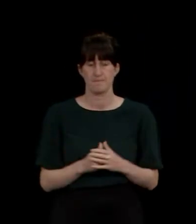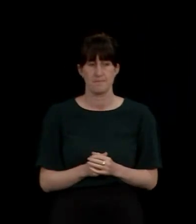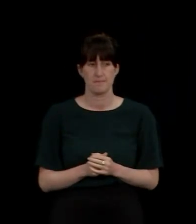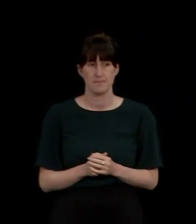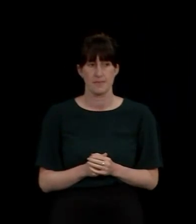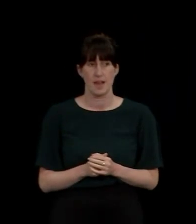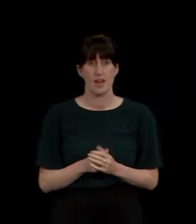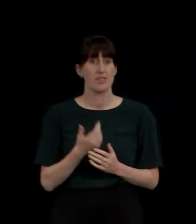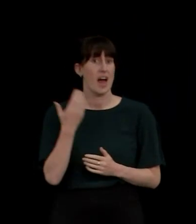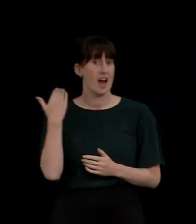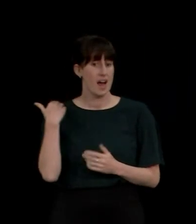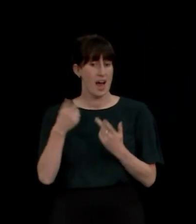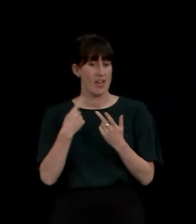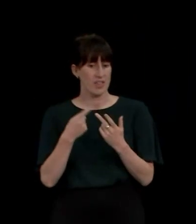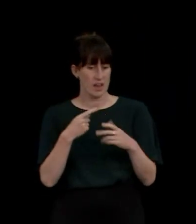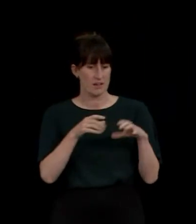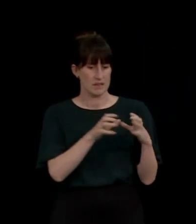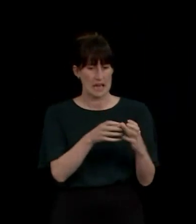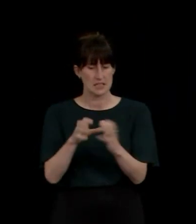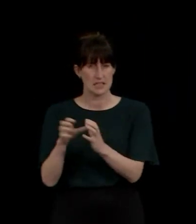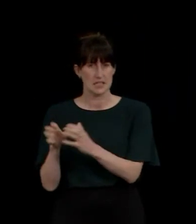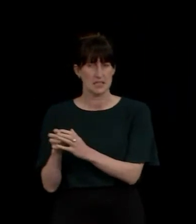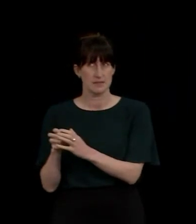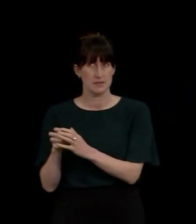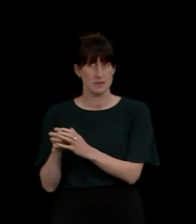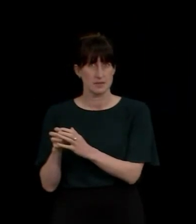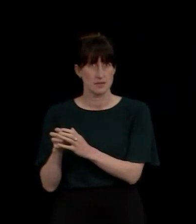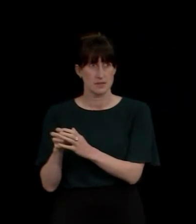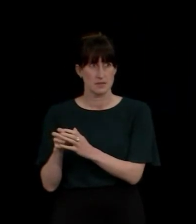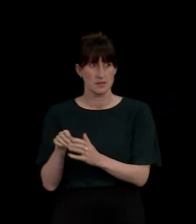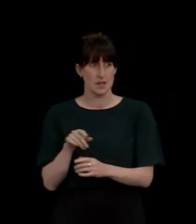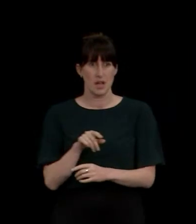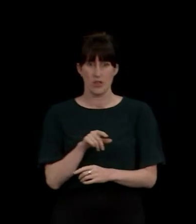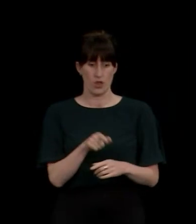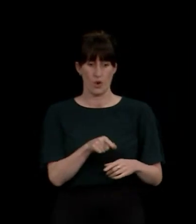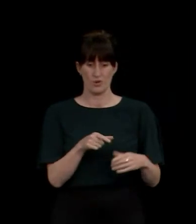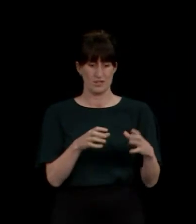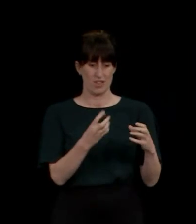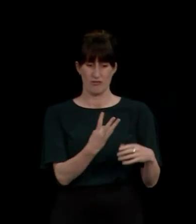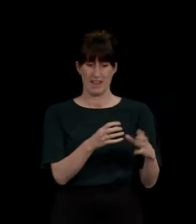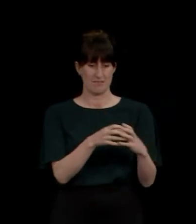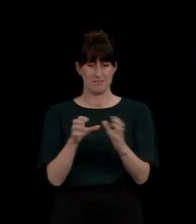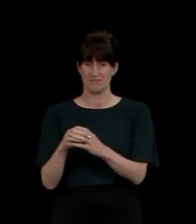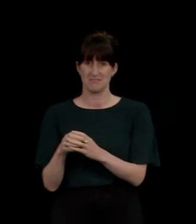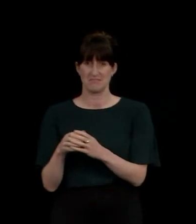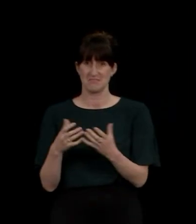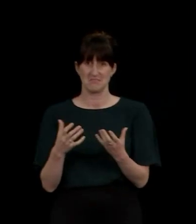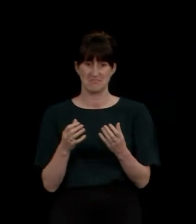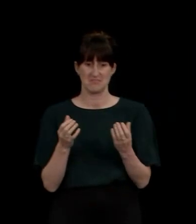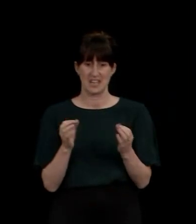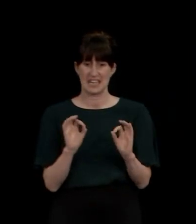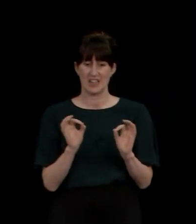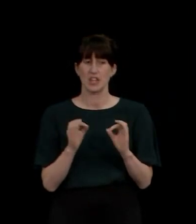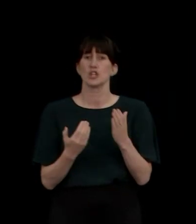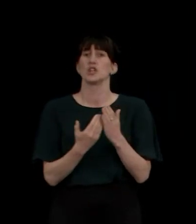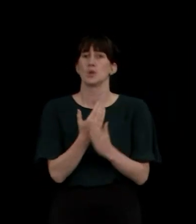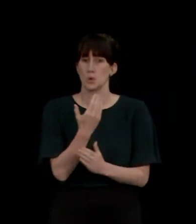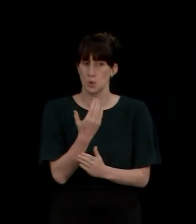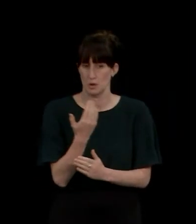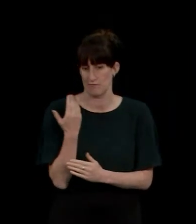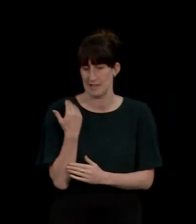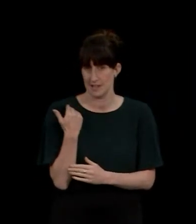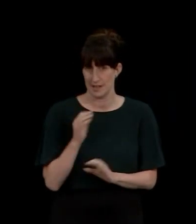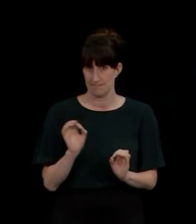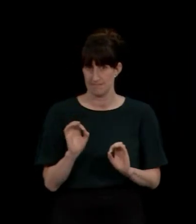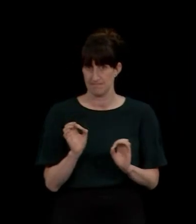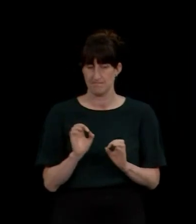ones that were active, only one of those, none of those have actually had new cases in the last few days. So it's really these 2